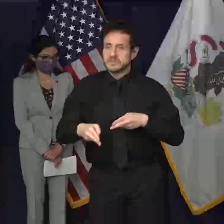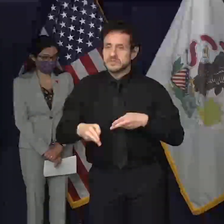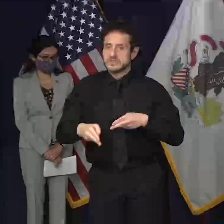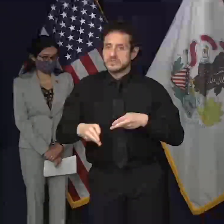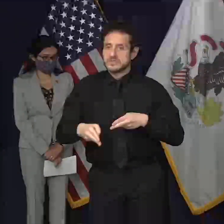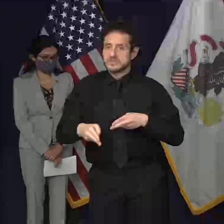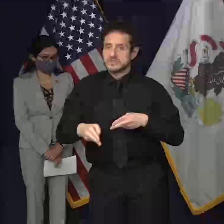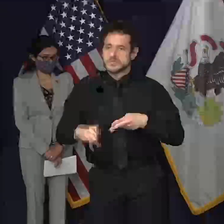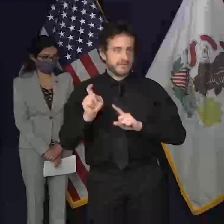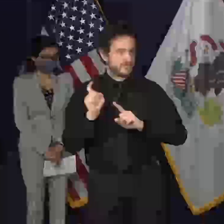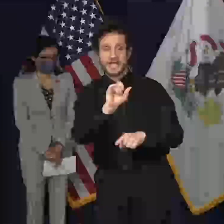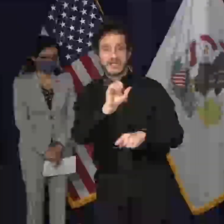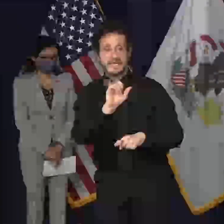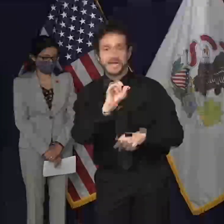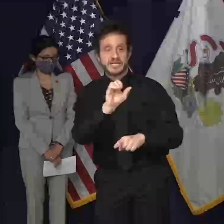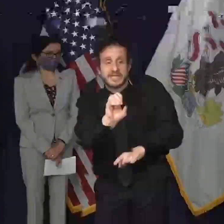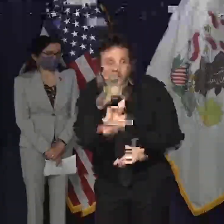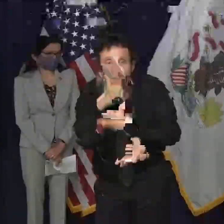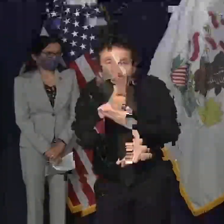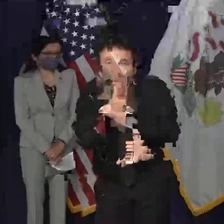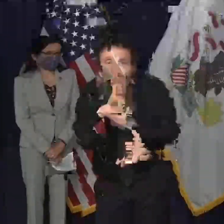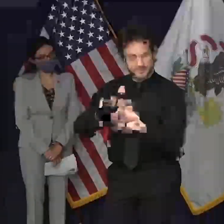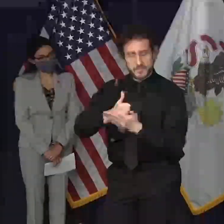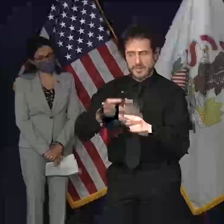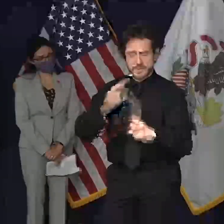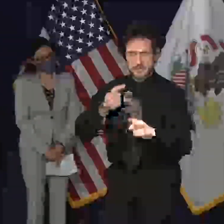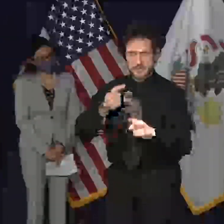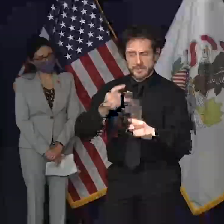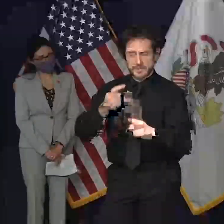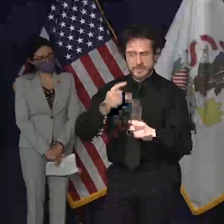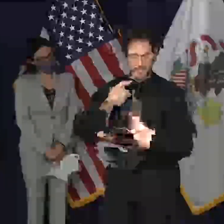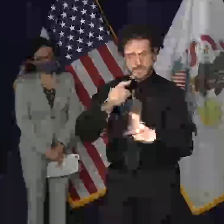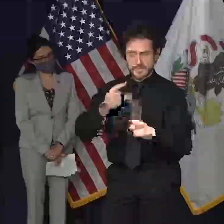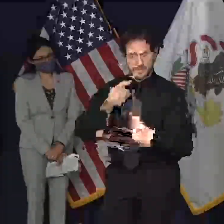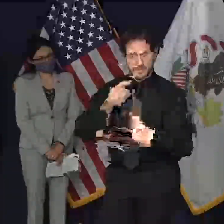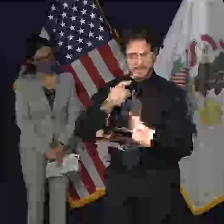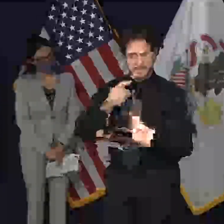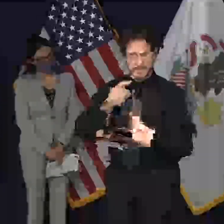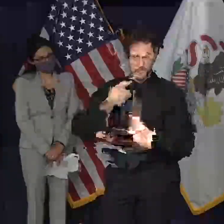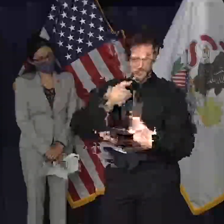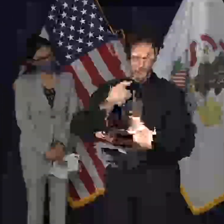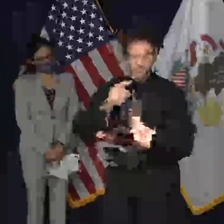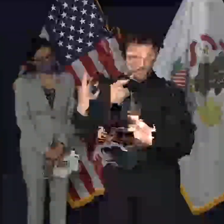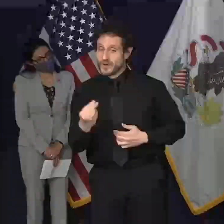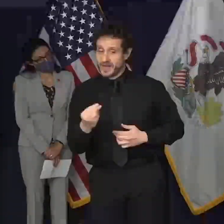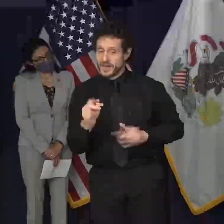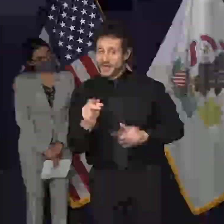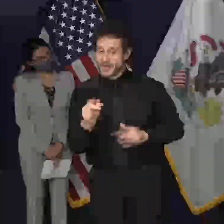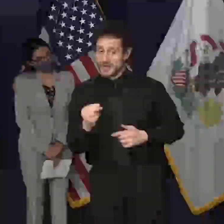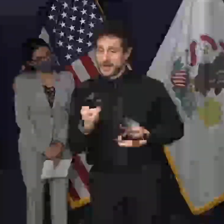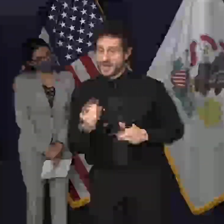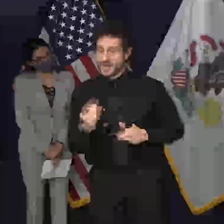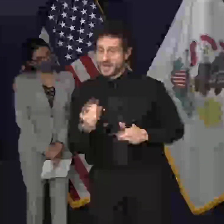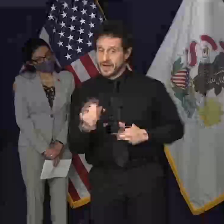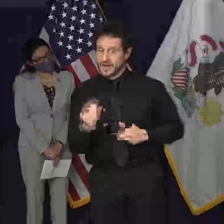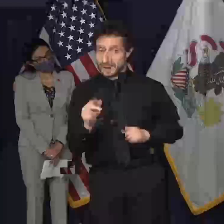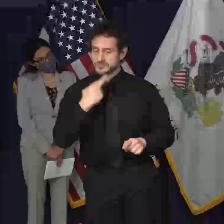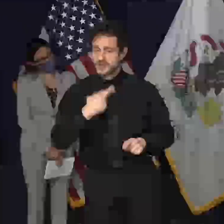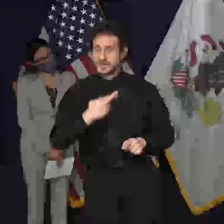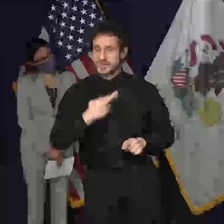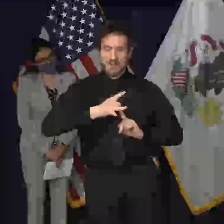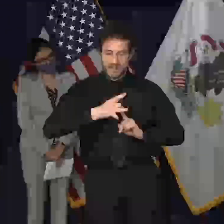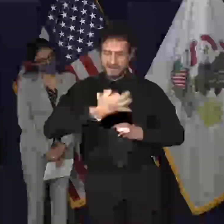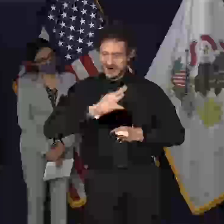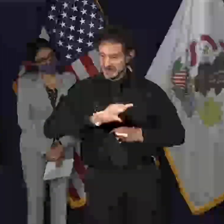game changer in terms of people could say, well, maybe I could go out because it's less likely that I'll end up hospitalized. It's